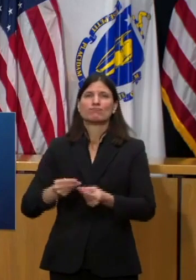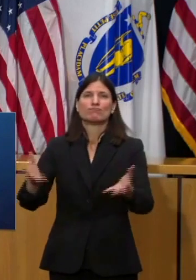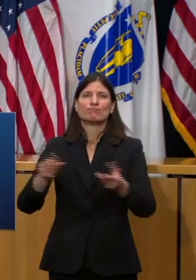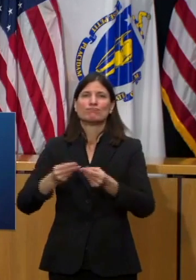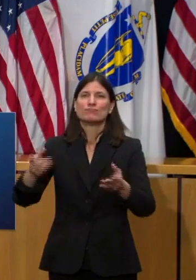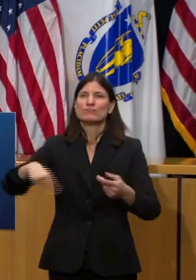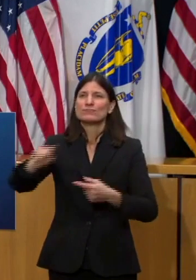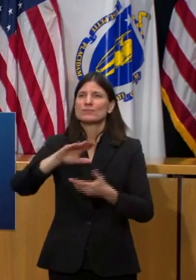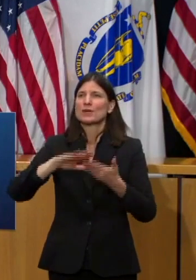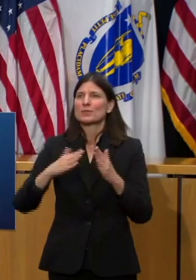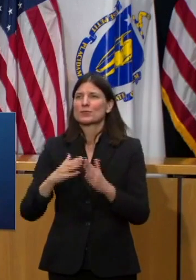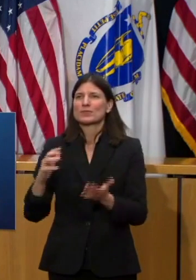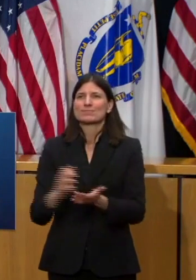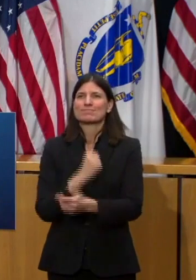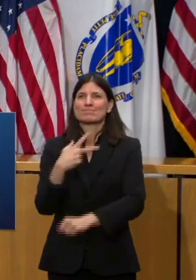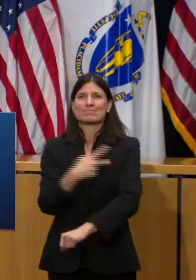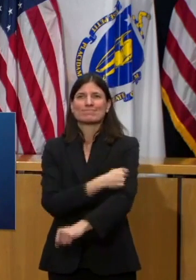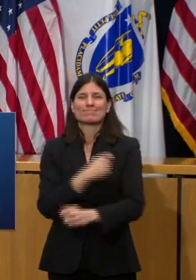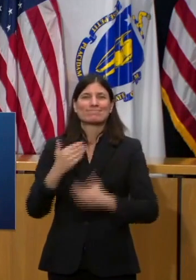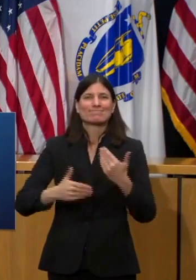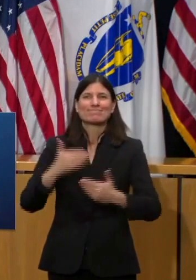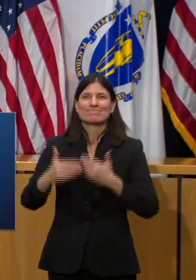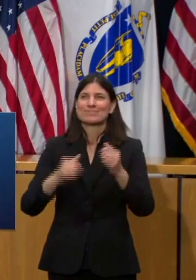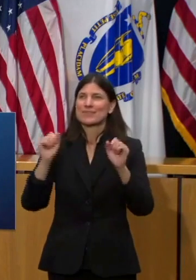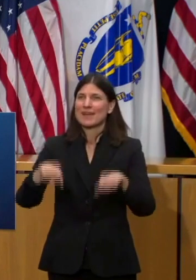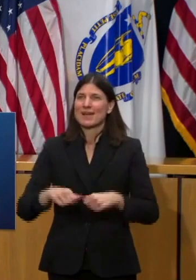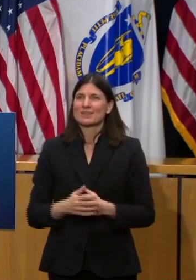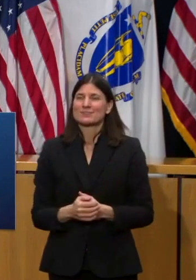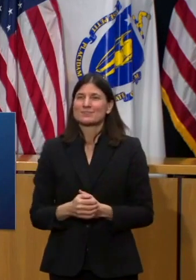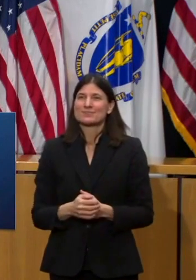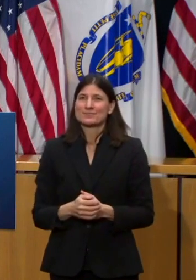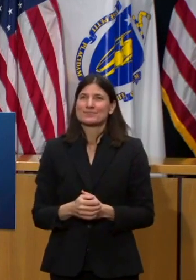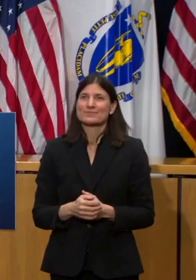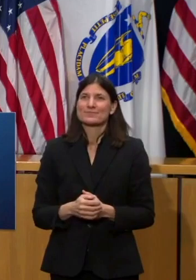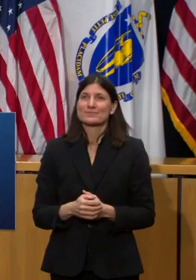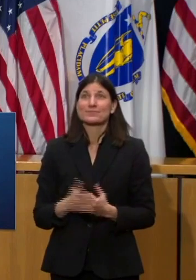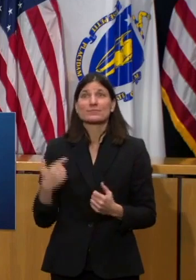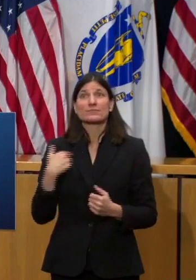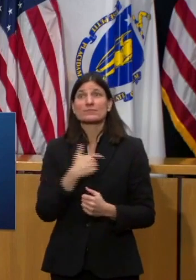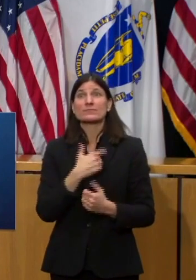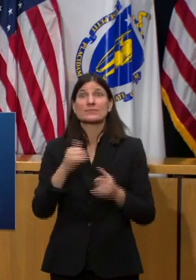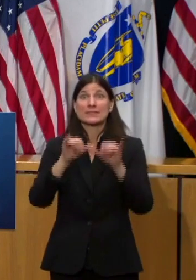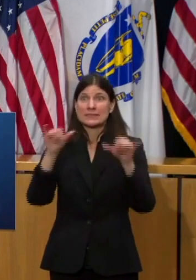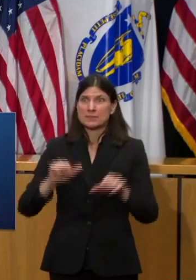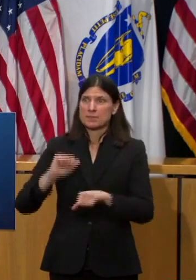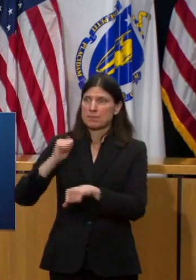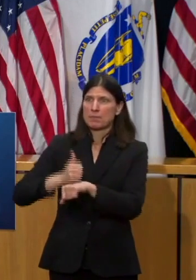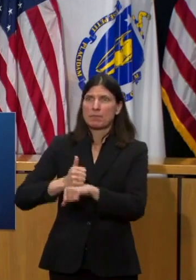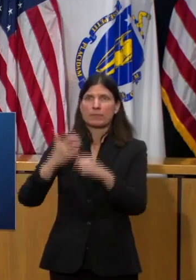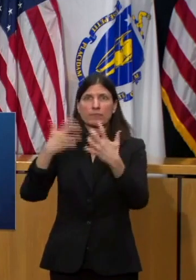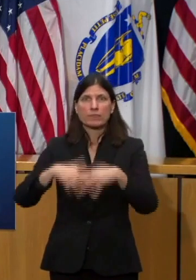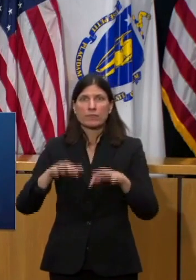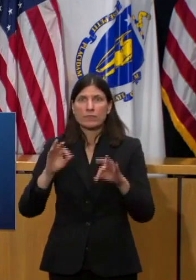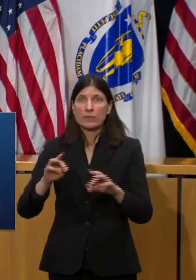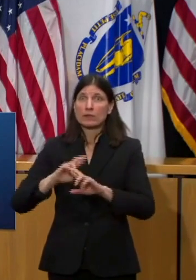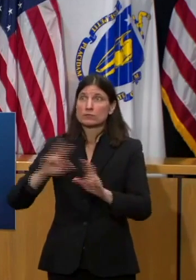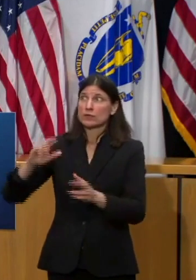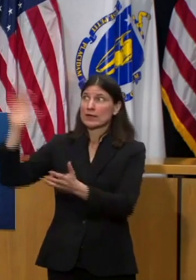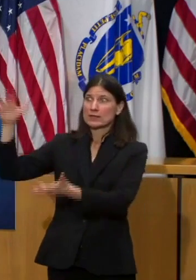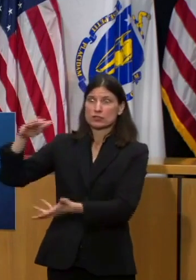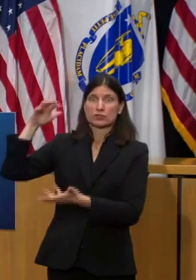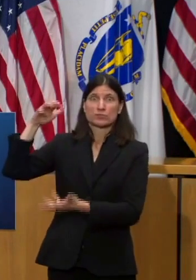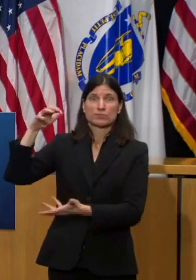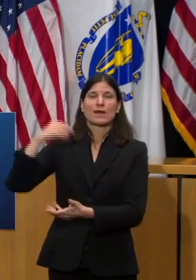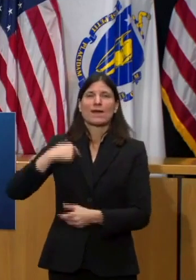make quick adjustments based on weekly supply. And as I said, beginning tomorrow, with an additional 1